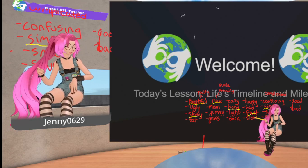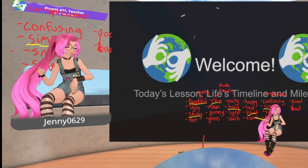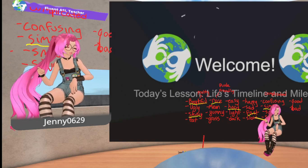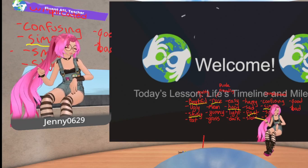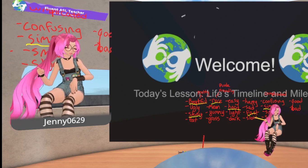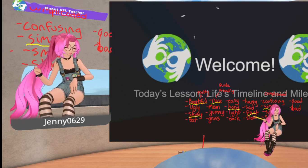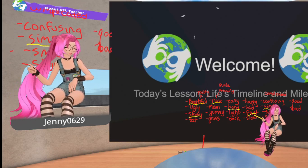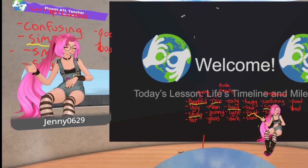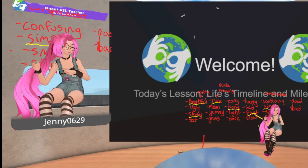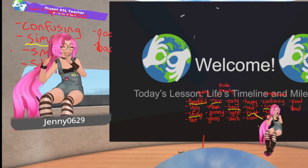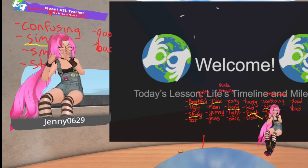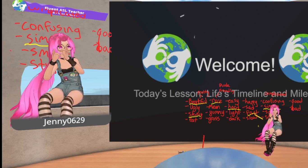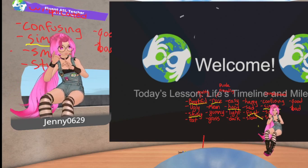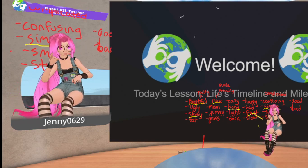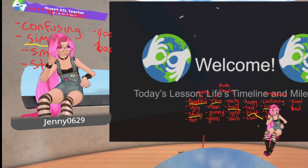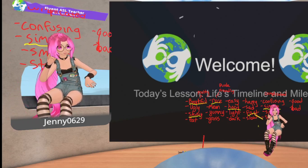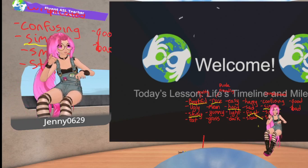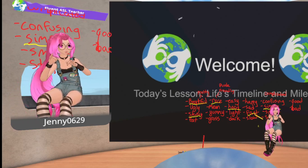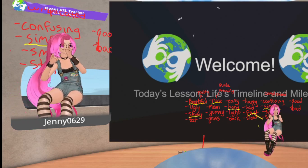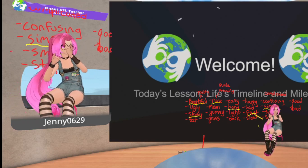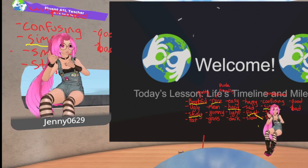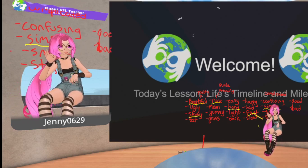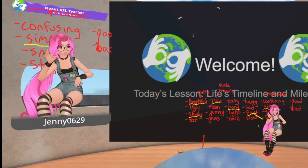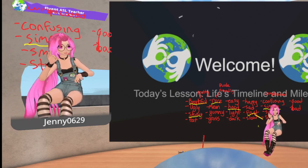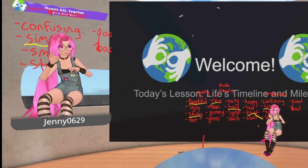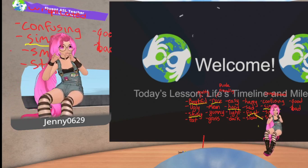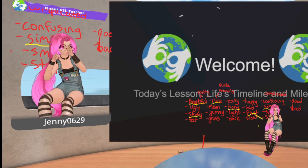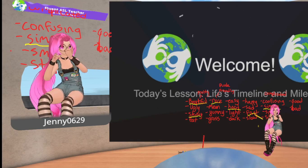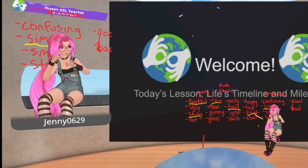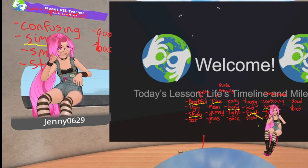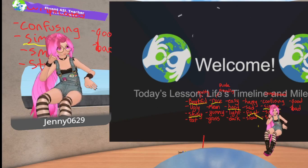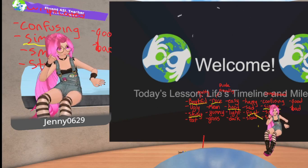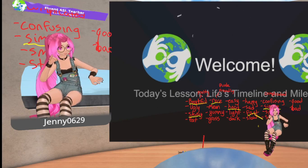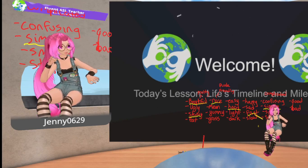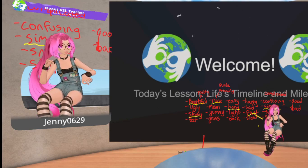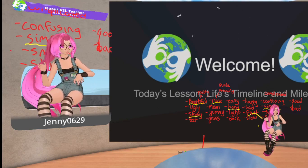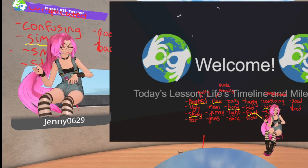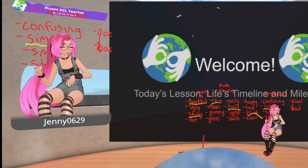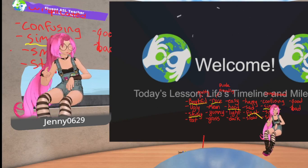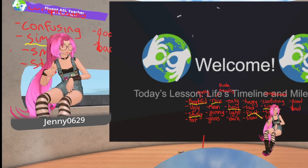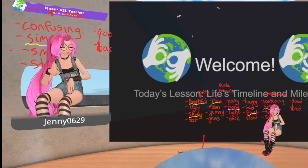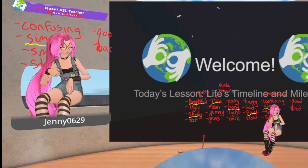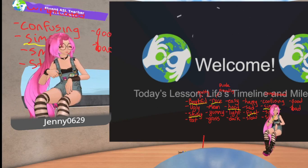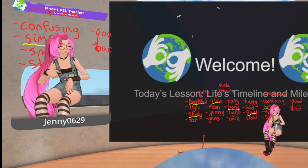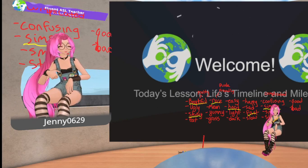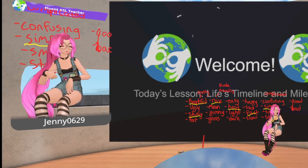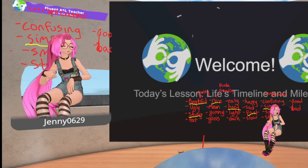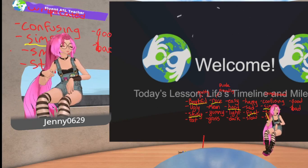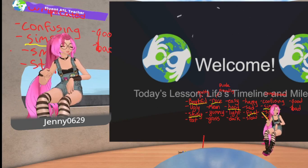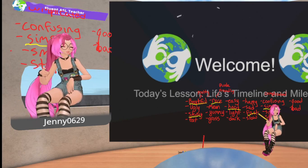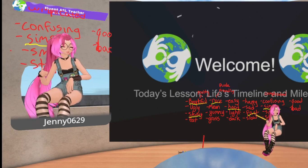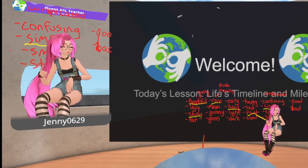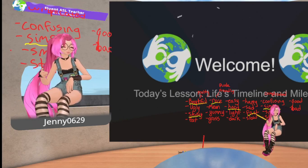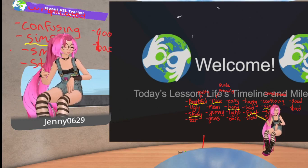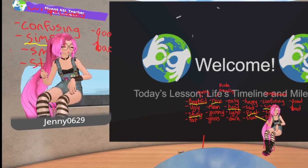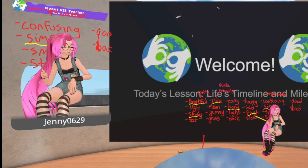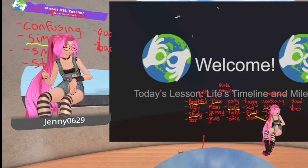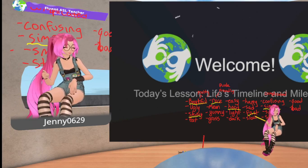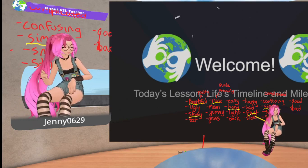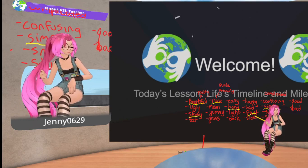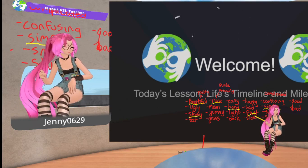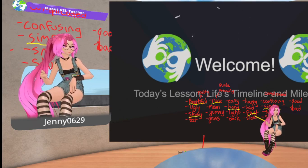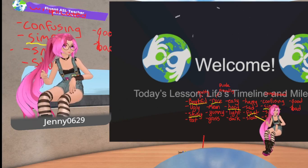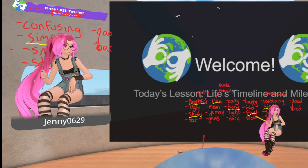a slide. Yeah, like a simple slide. That's a good way to think of it. Slide down. Zawa? Is that how you pronounce your